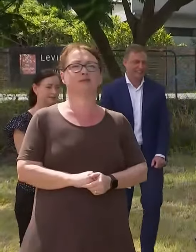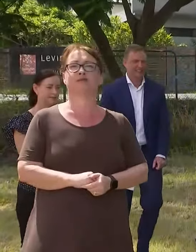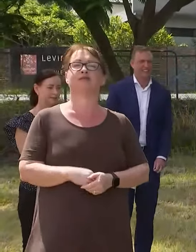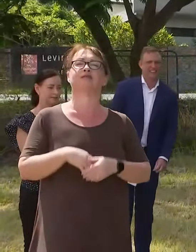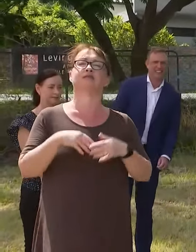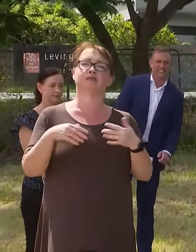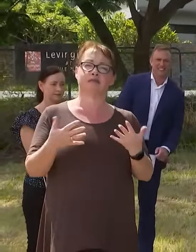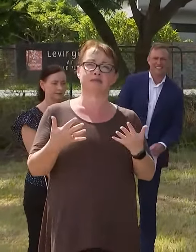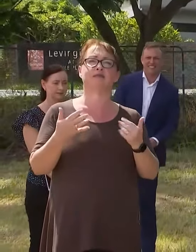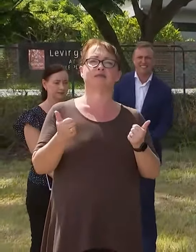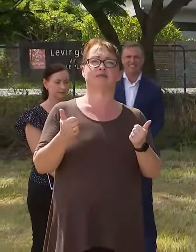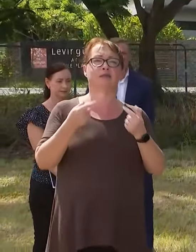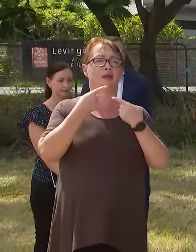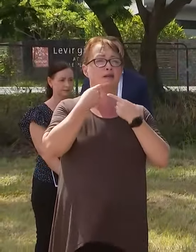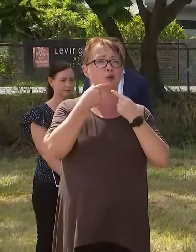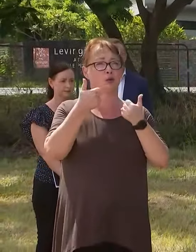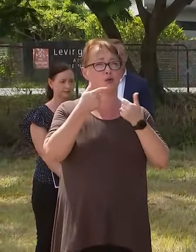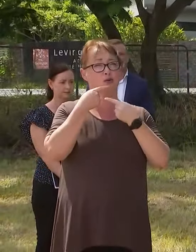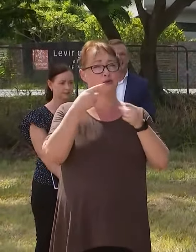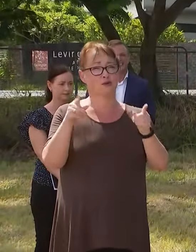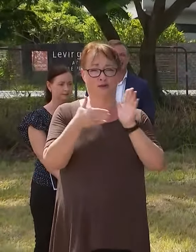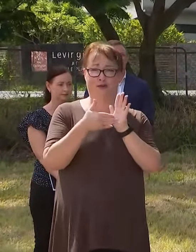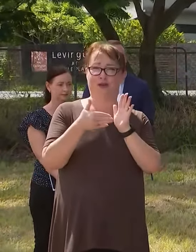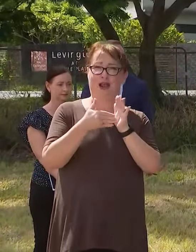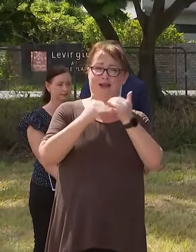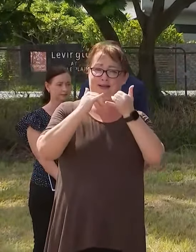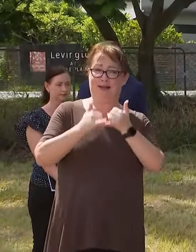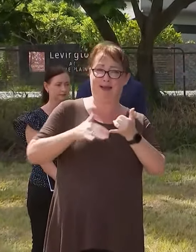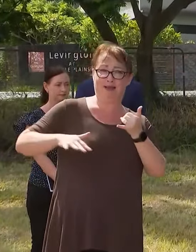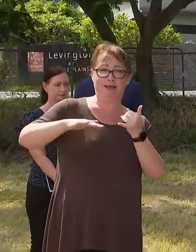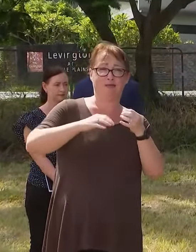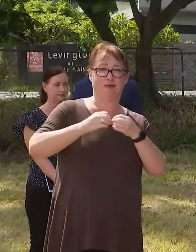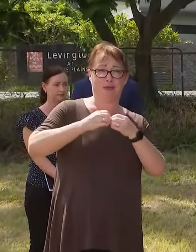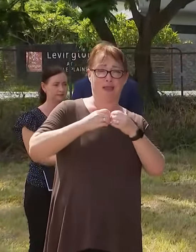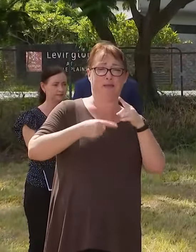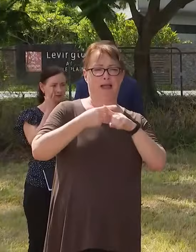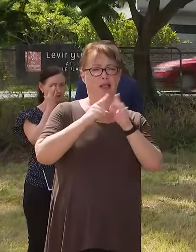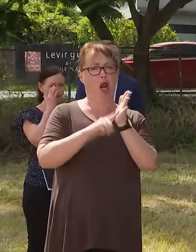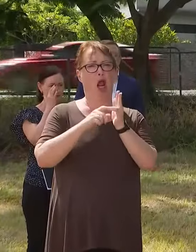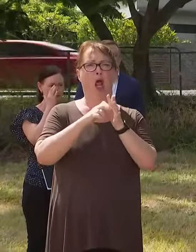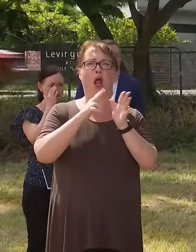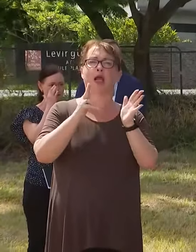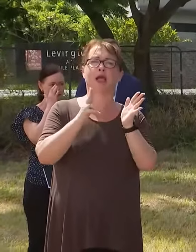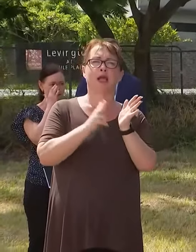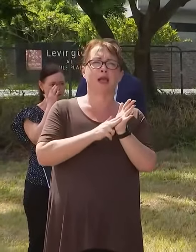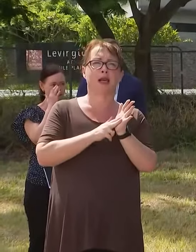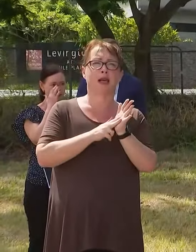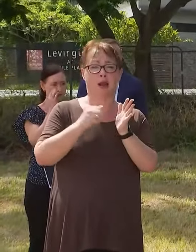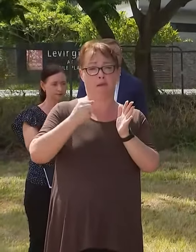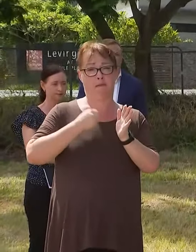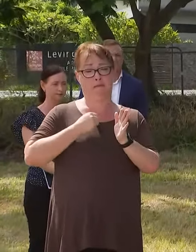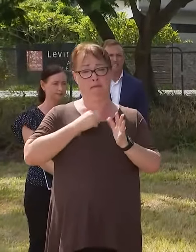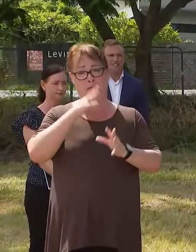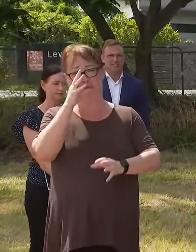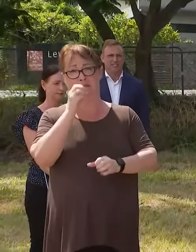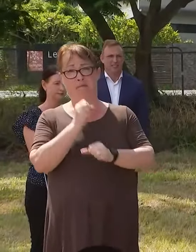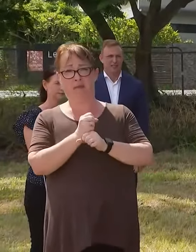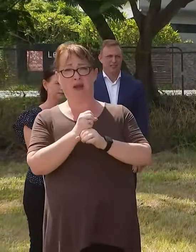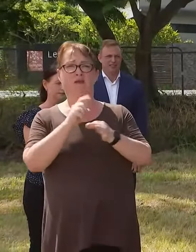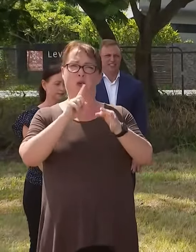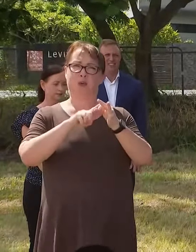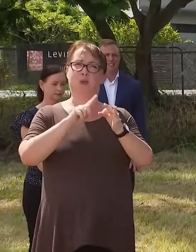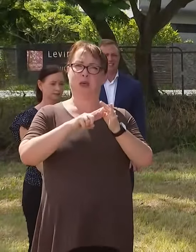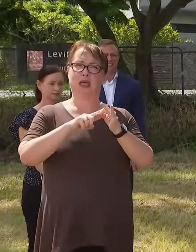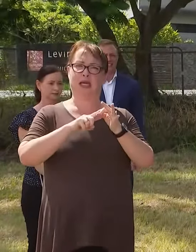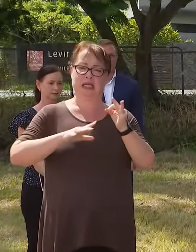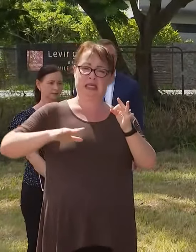Well, the announcement today is great news for the south side of Brisbane and for the city of Logan, and from my perspective, particularly for the state